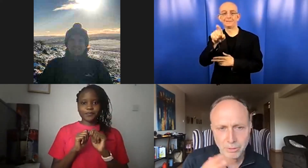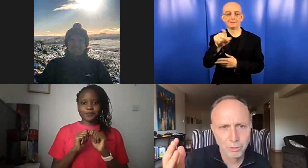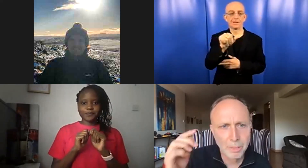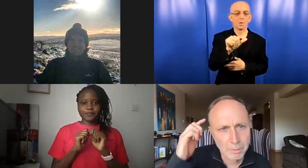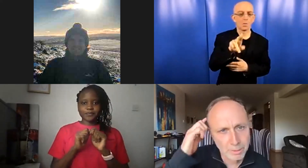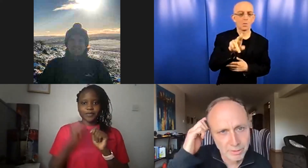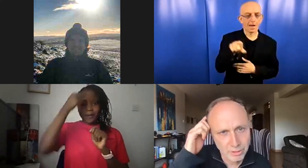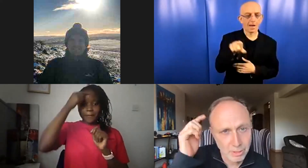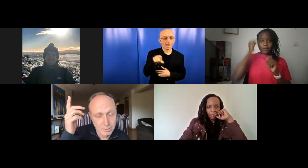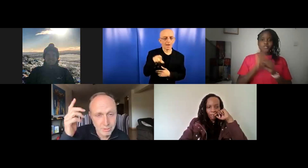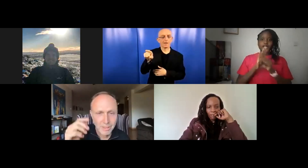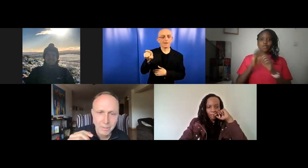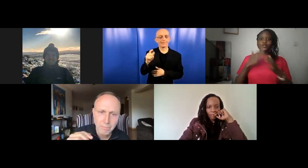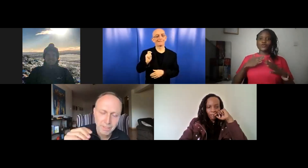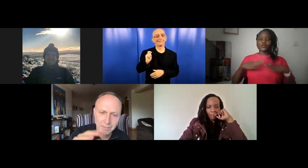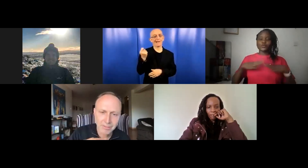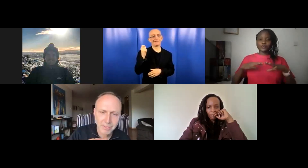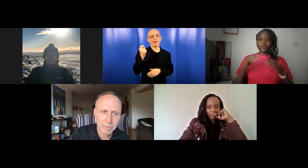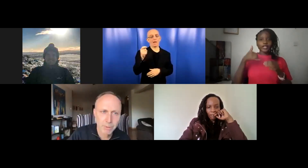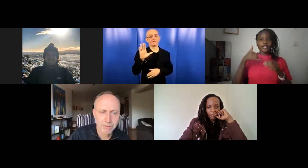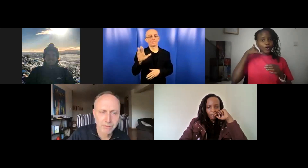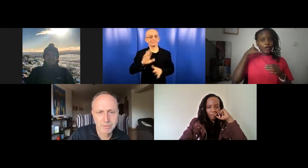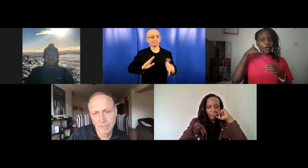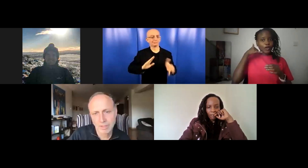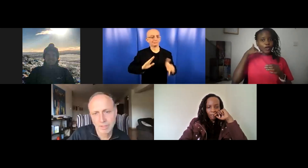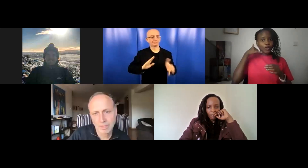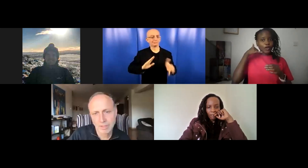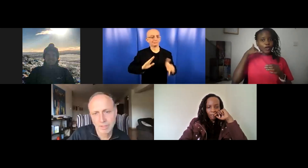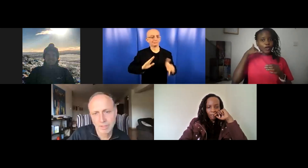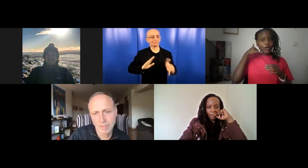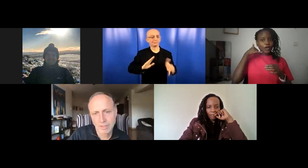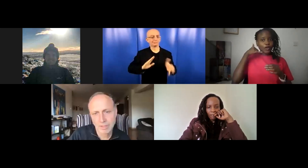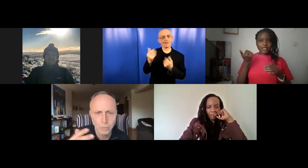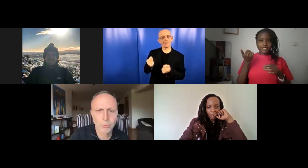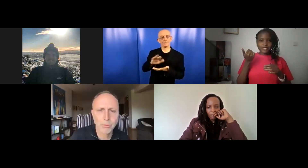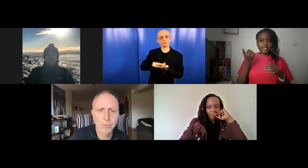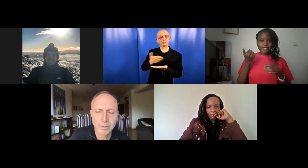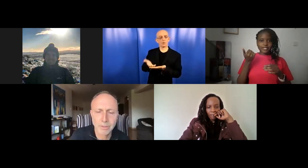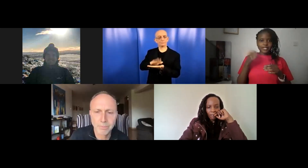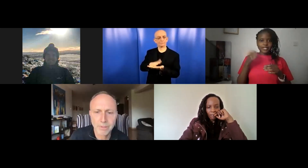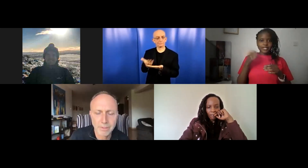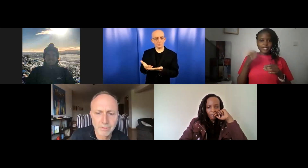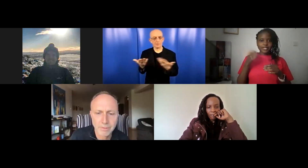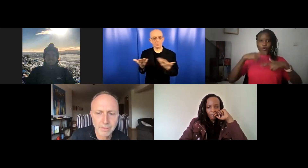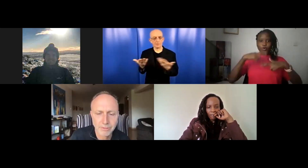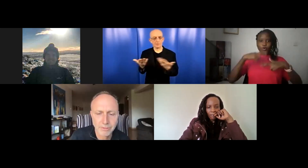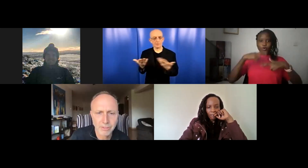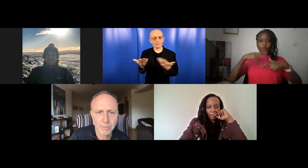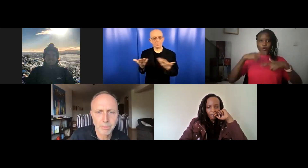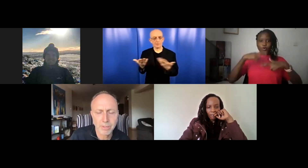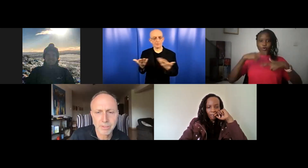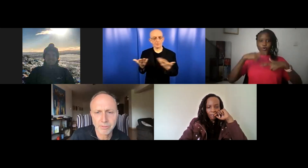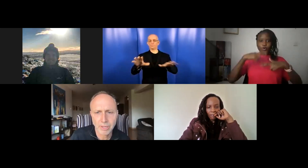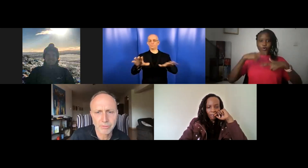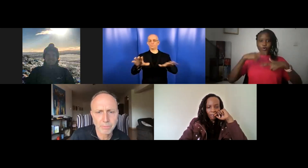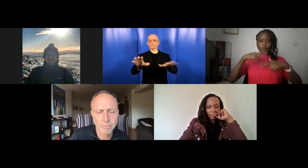Because there's so many people on this call, it seemed best that I go through the discussion